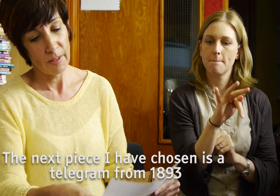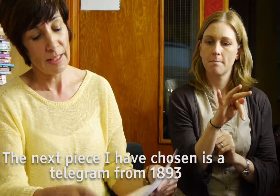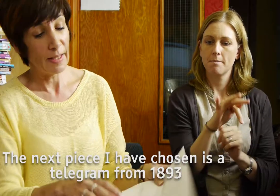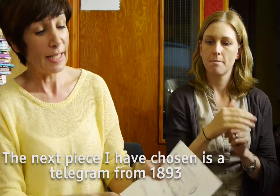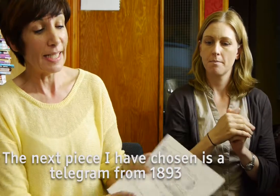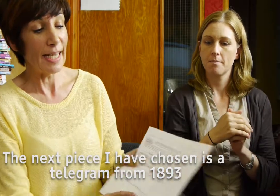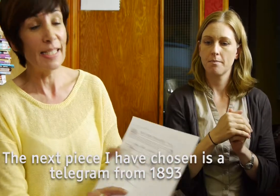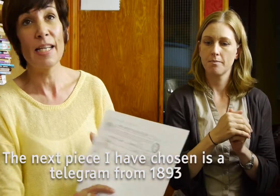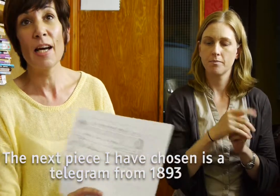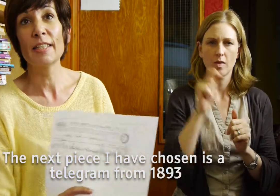I think it's